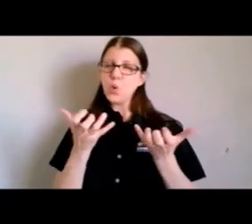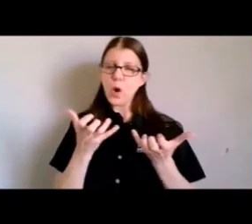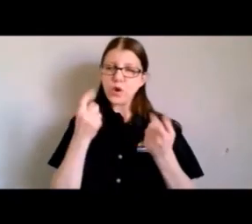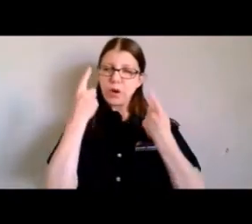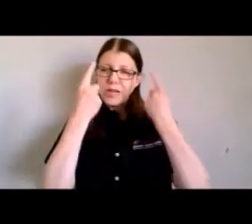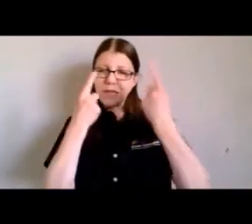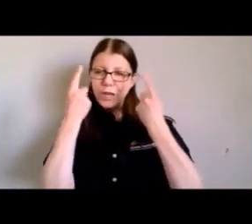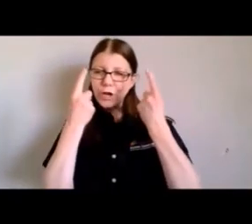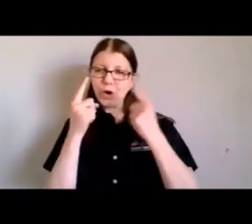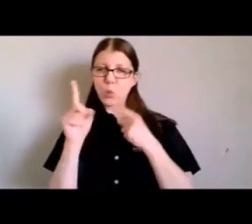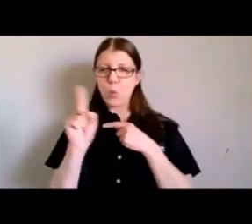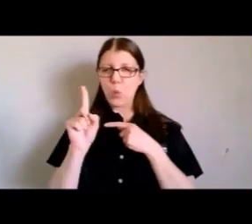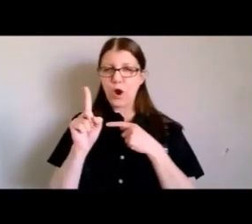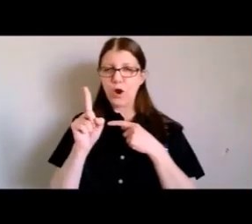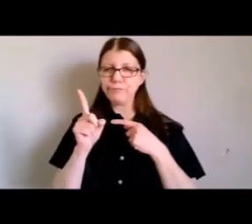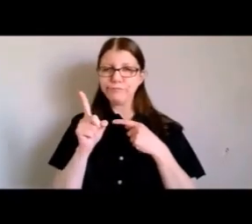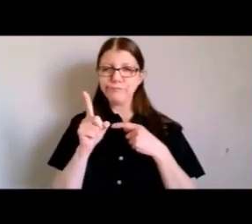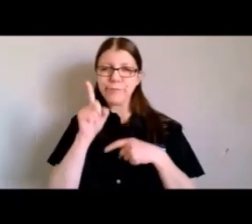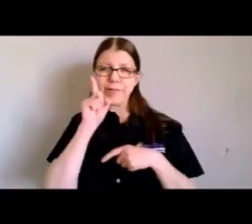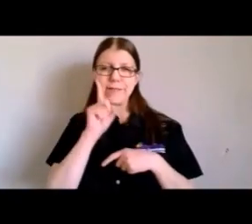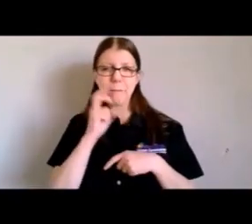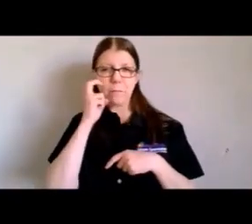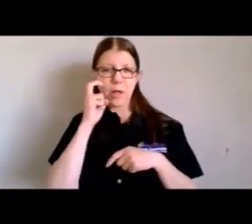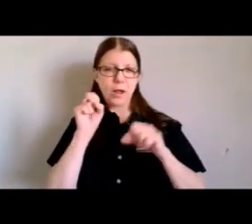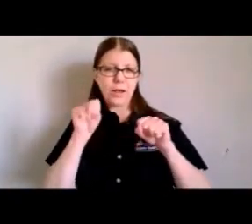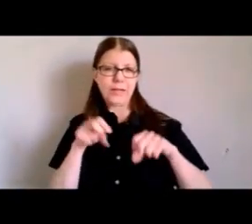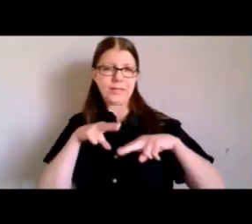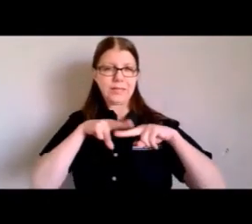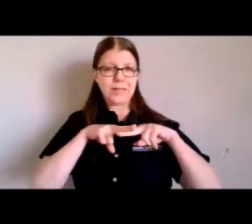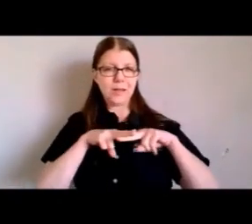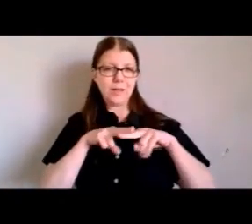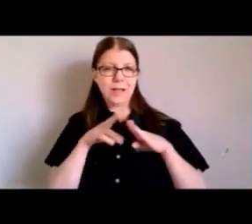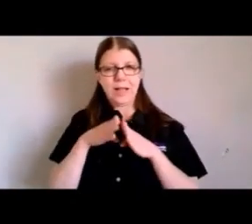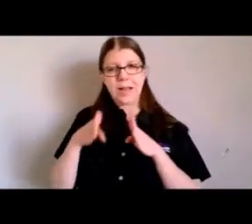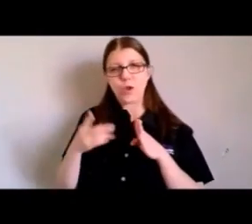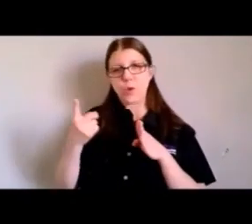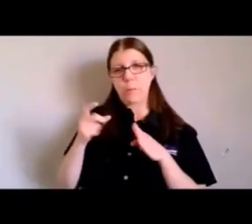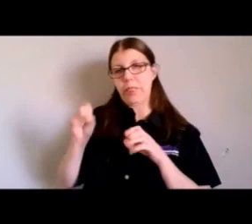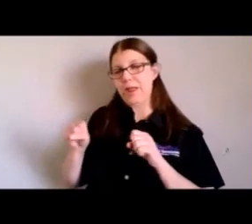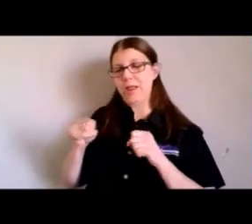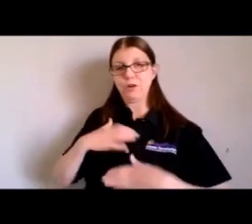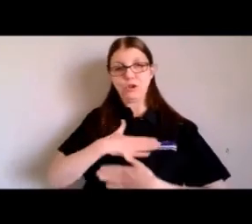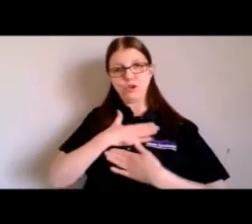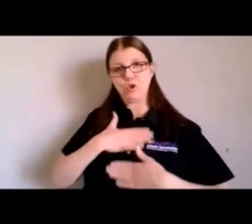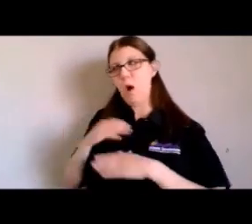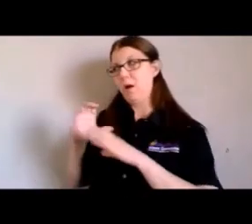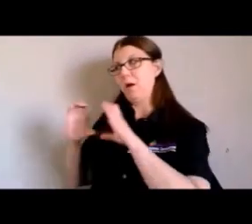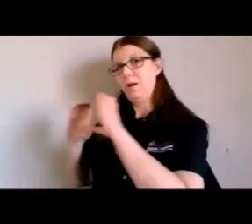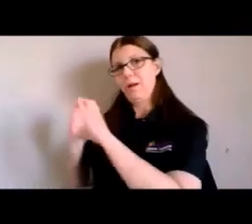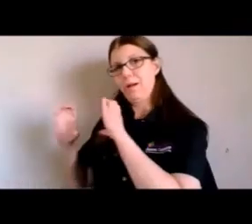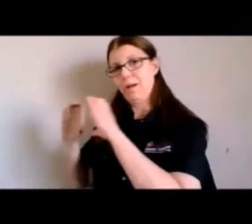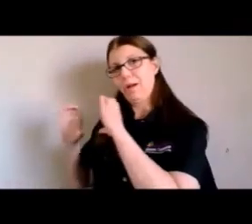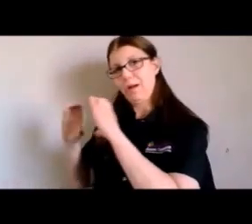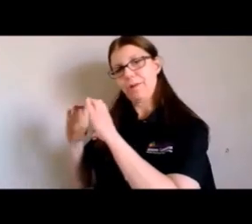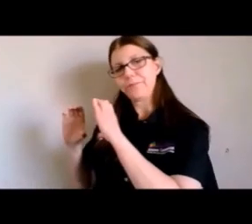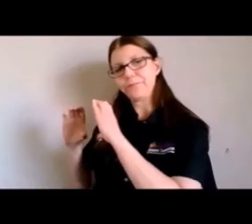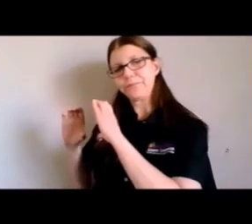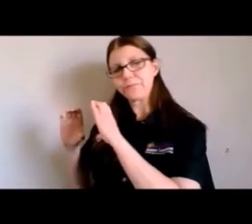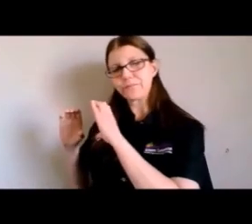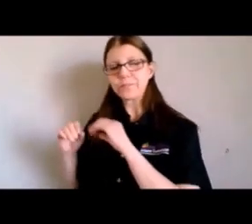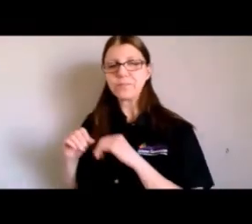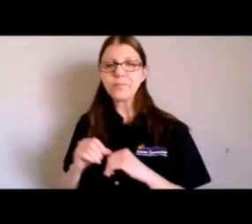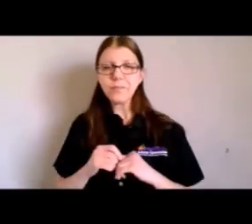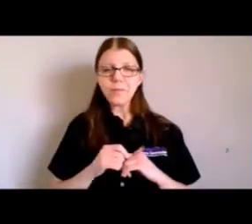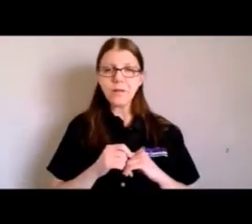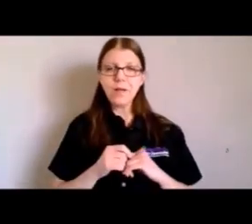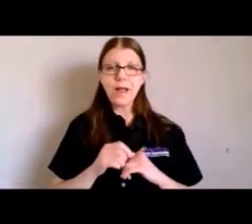they turned to talk to somebody to the right or the left, they knew who they were speaking to. And they also knew whether or not that person